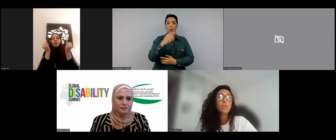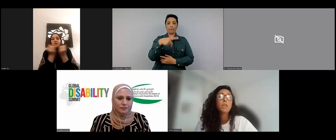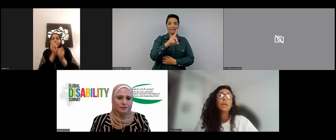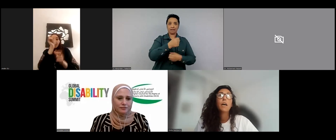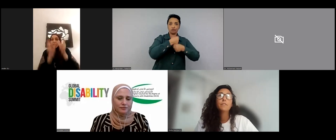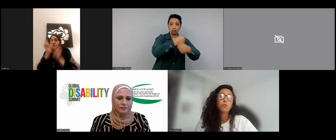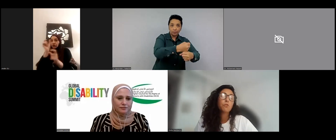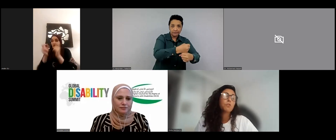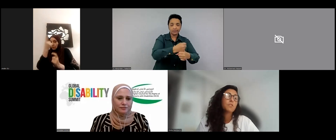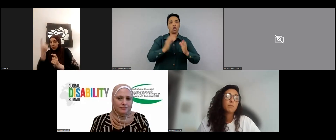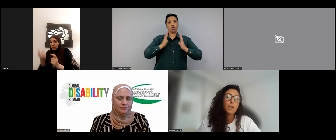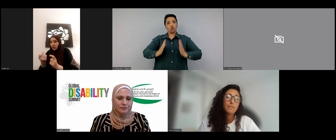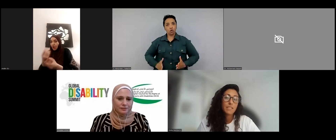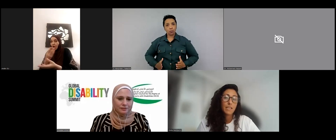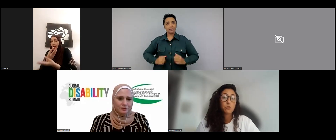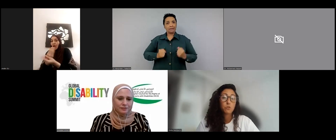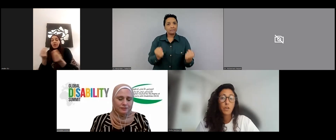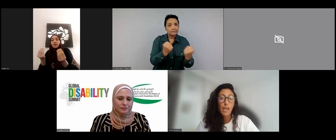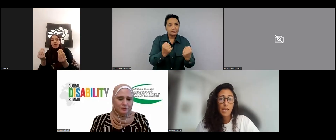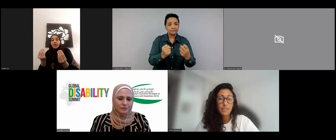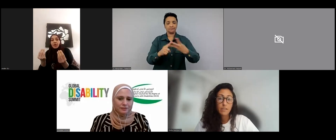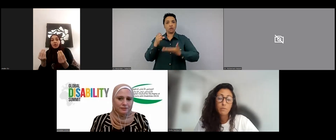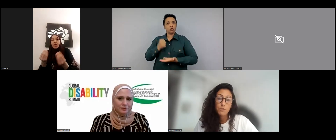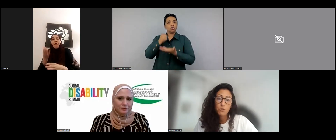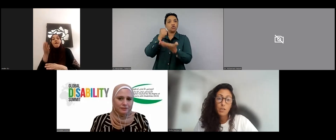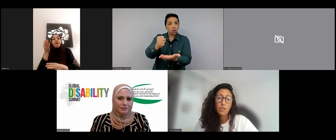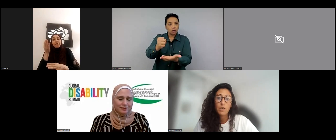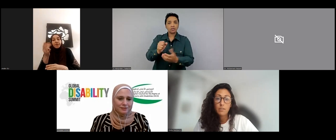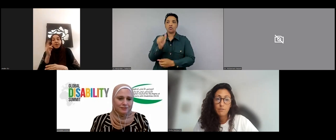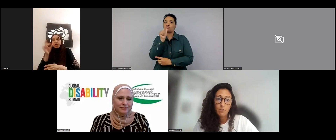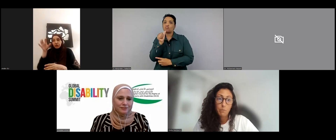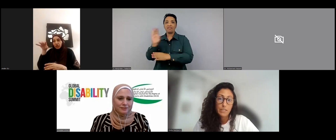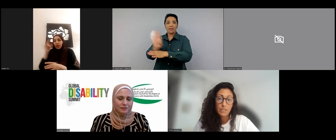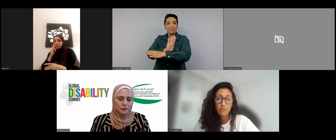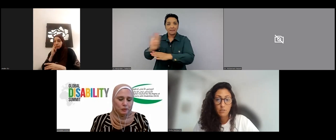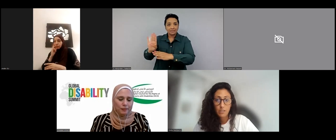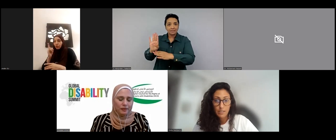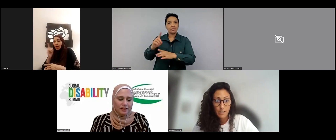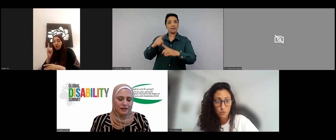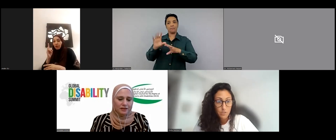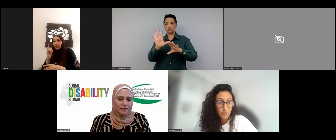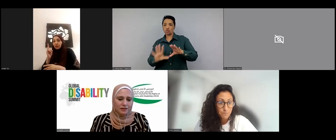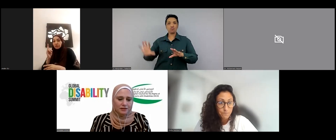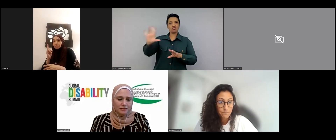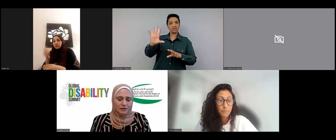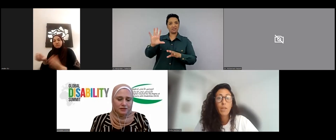actors, donors, the private sector, and regional development